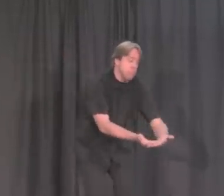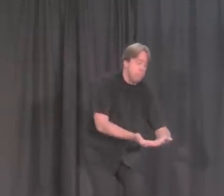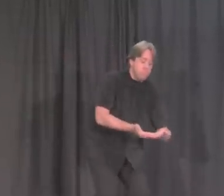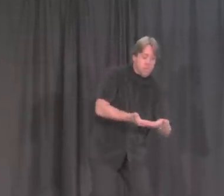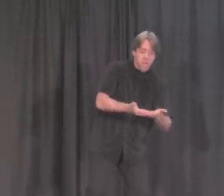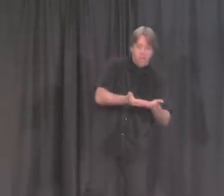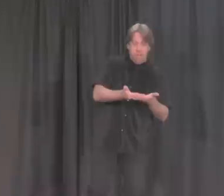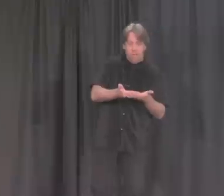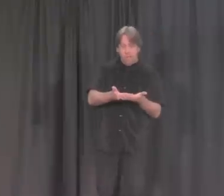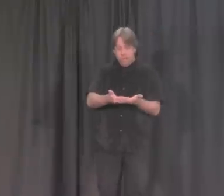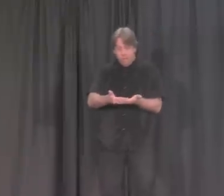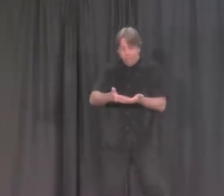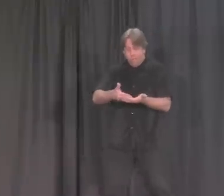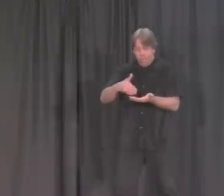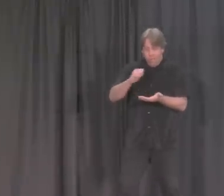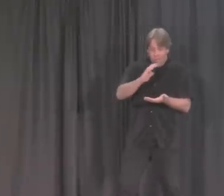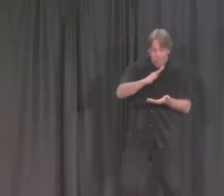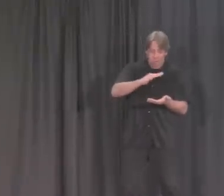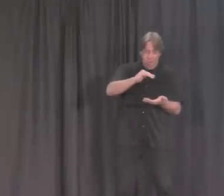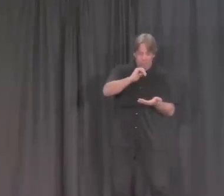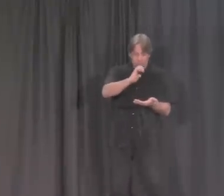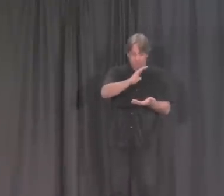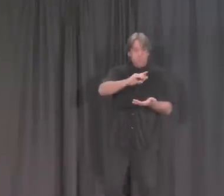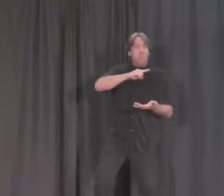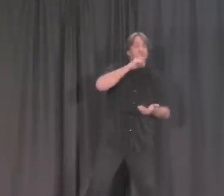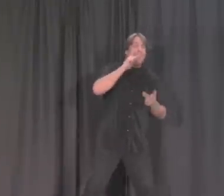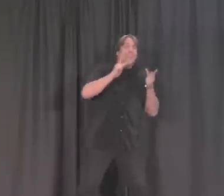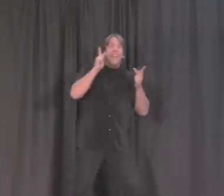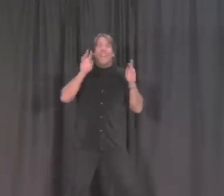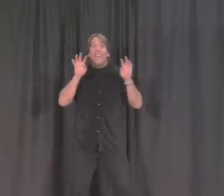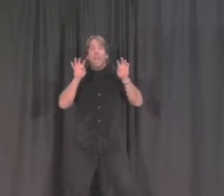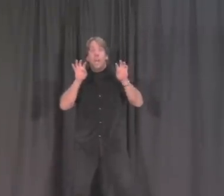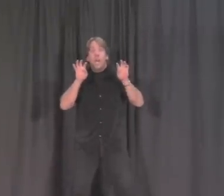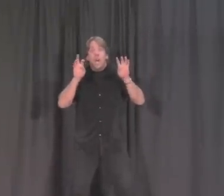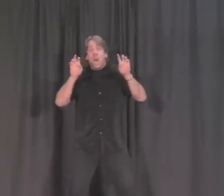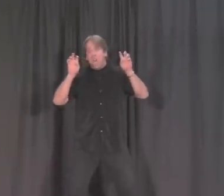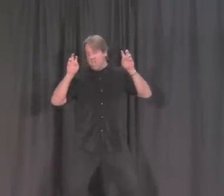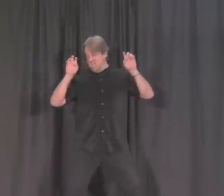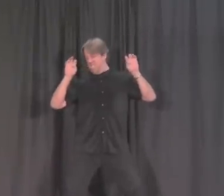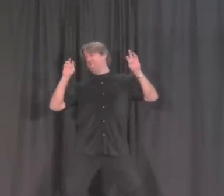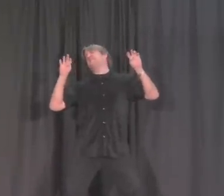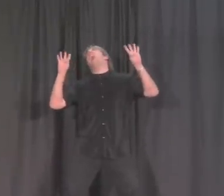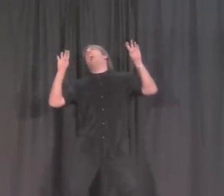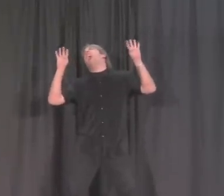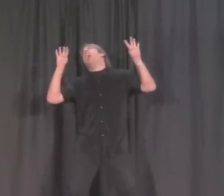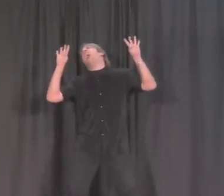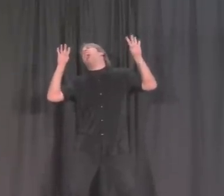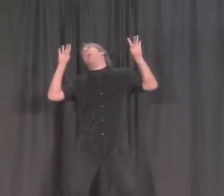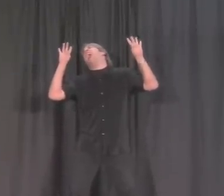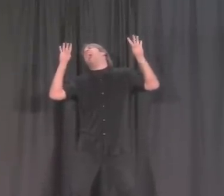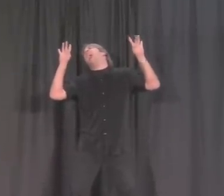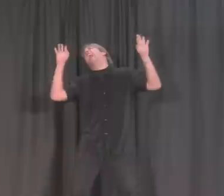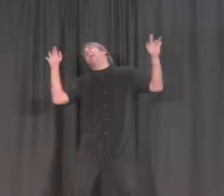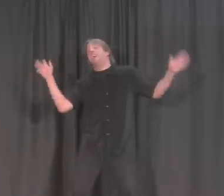the airborne feline. He caught him in his hands. The hearing people cheered at